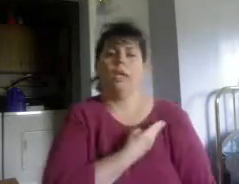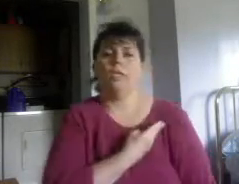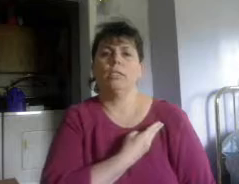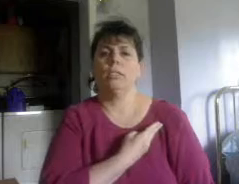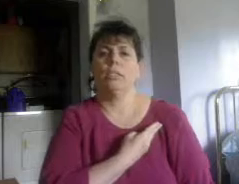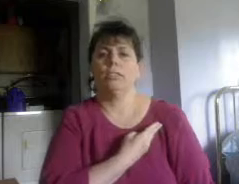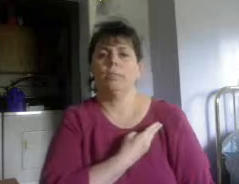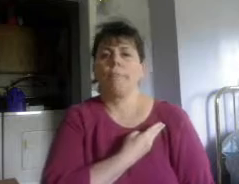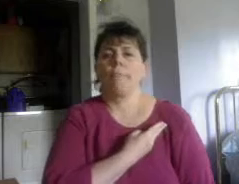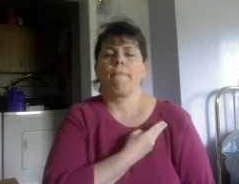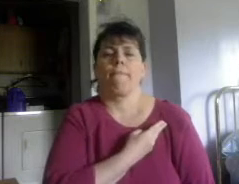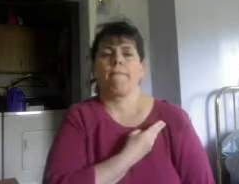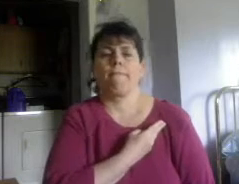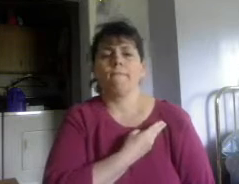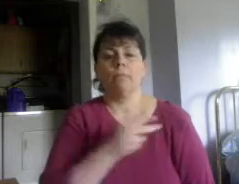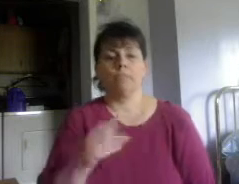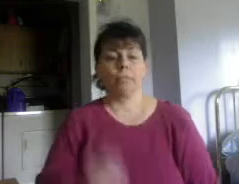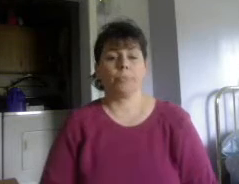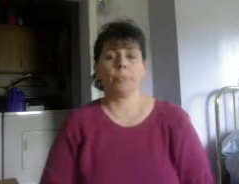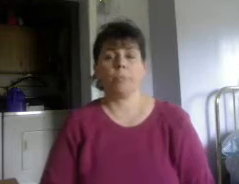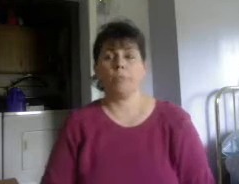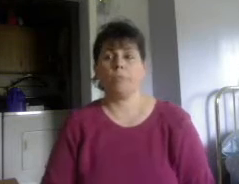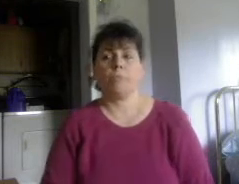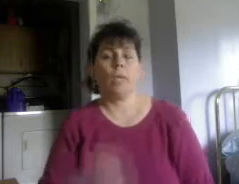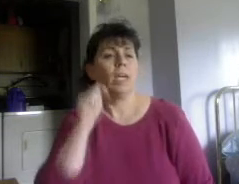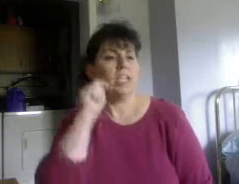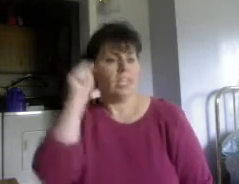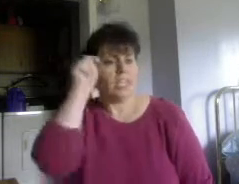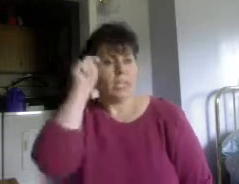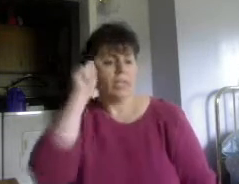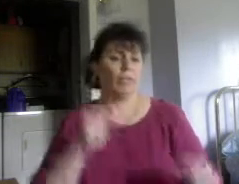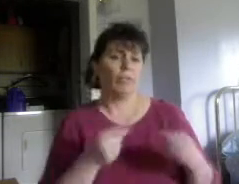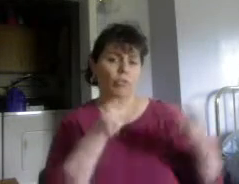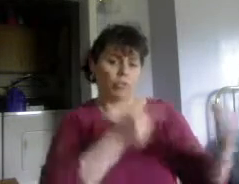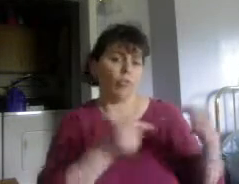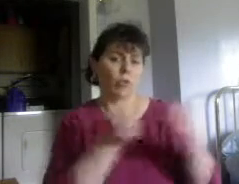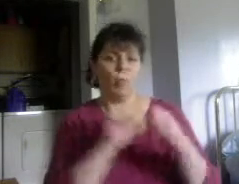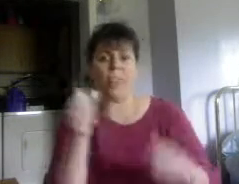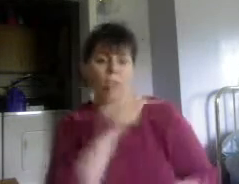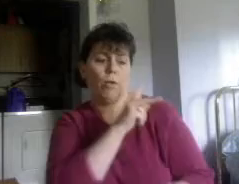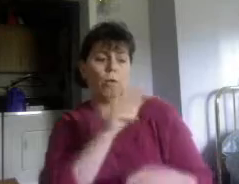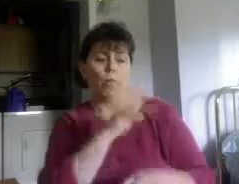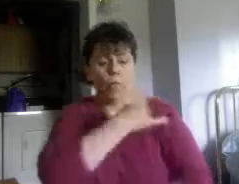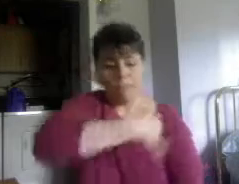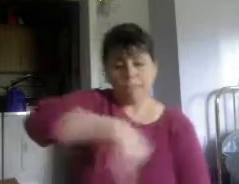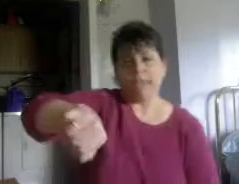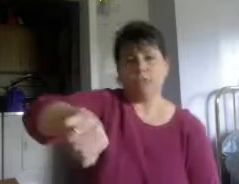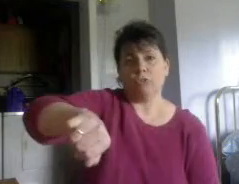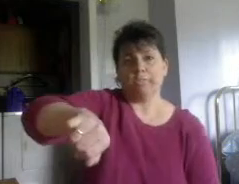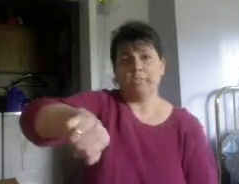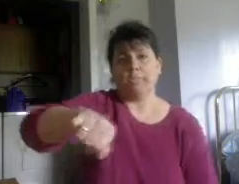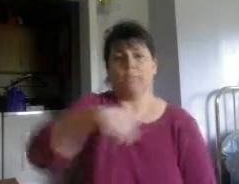however, for teenagers to deal with that on a more personal level. For example, if someone asks a teenager, do your parents fight at